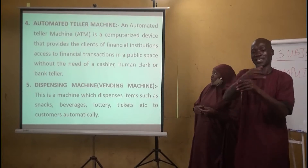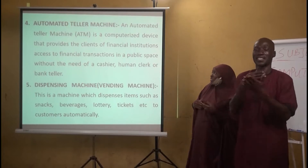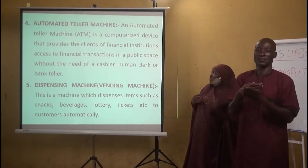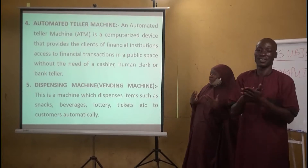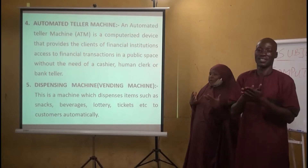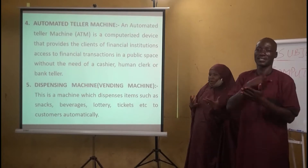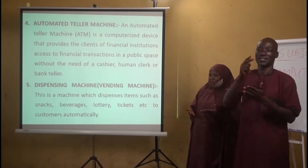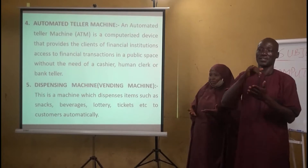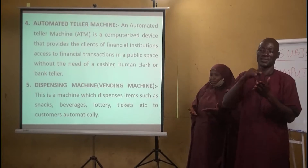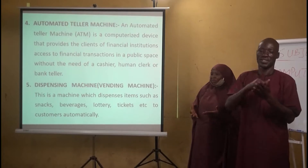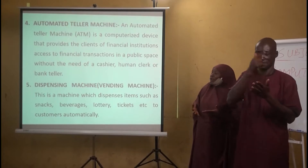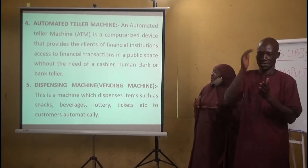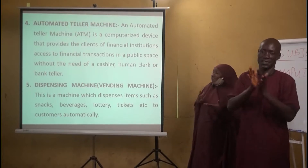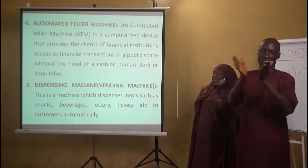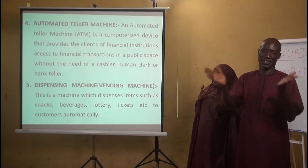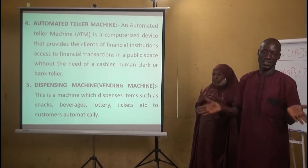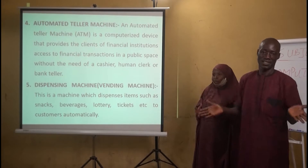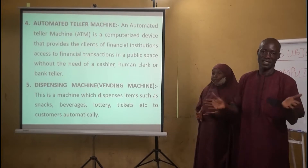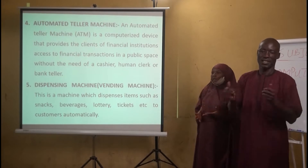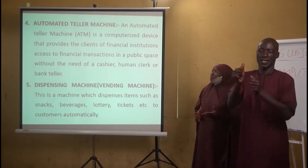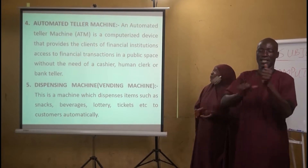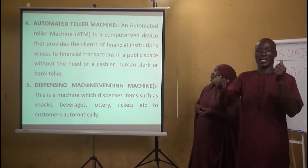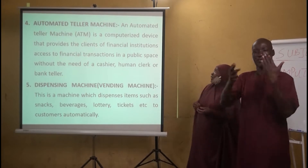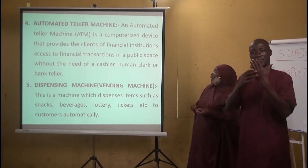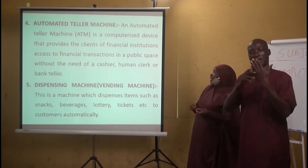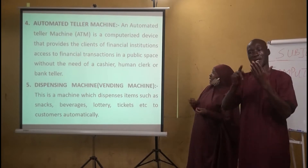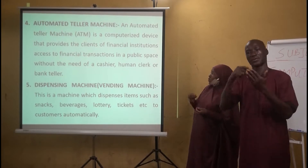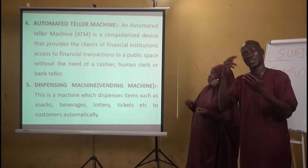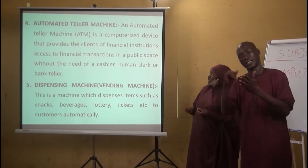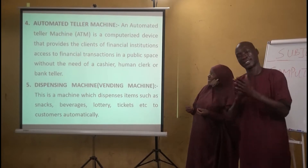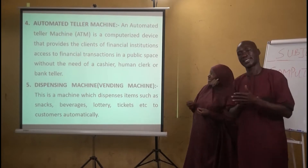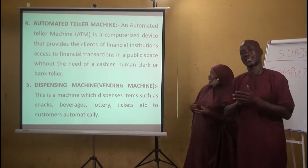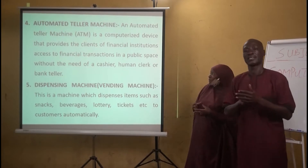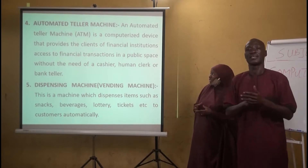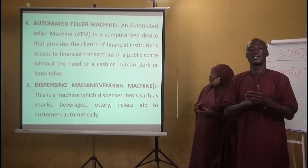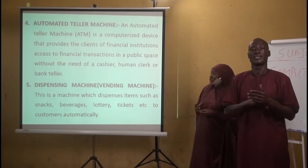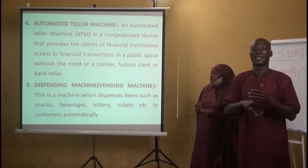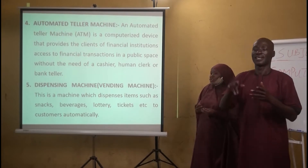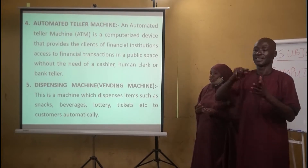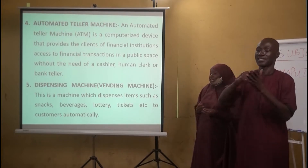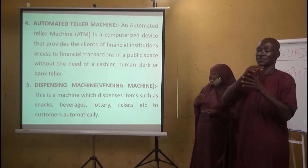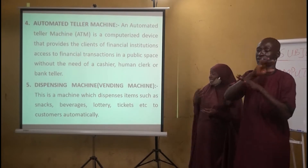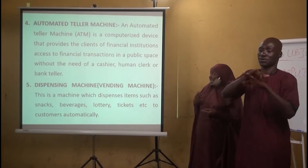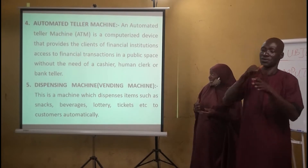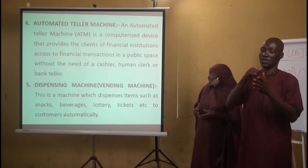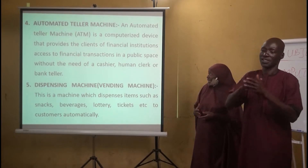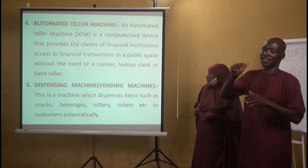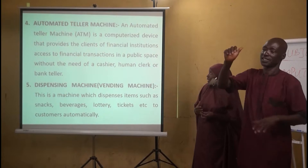it's very common in everywhere now. An automated teller machine, also known as the ATM, is